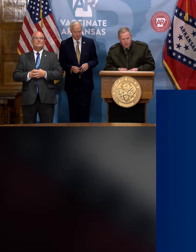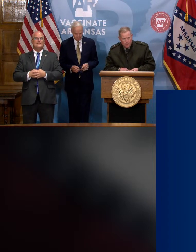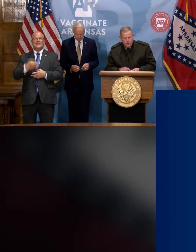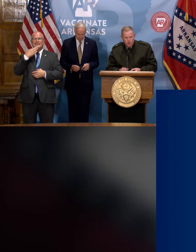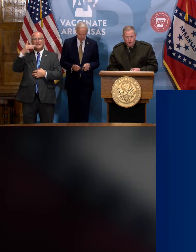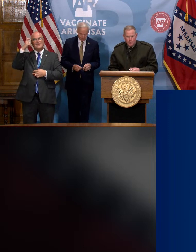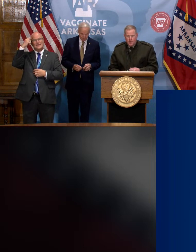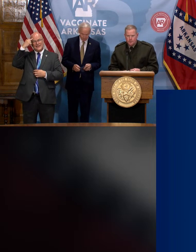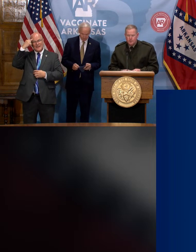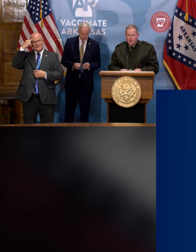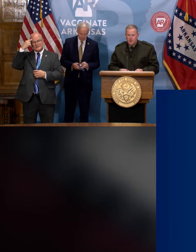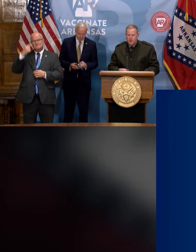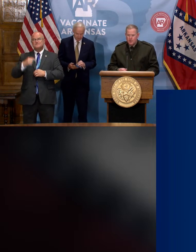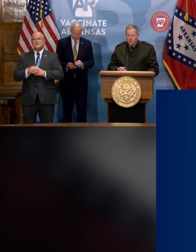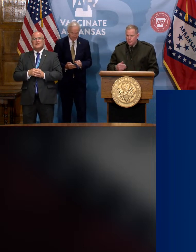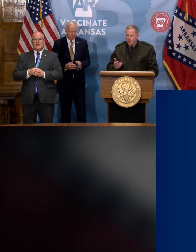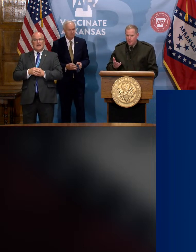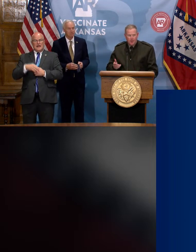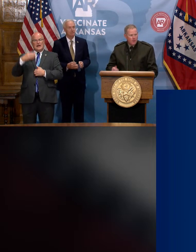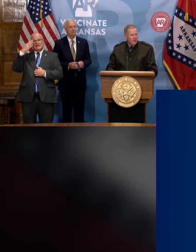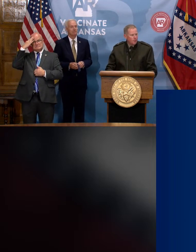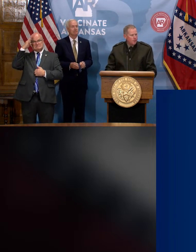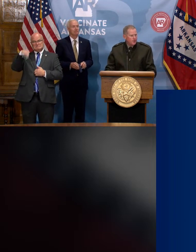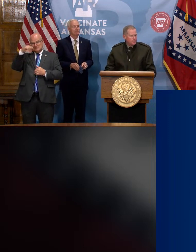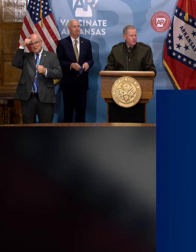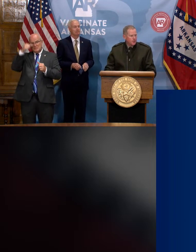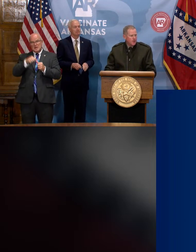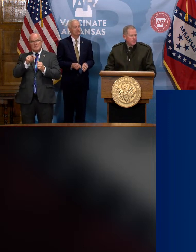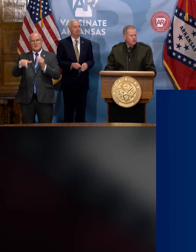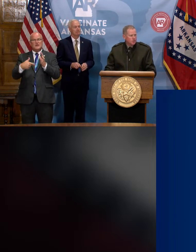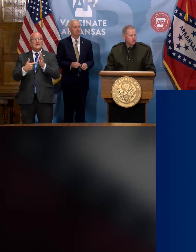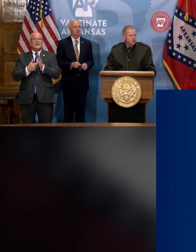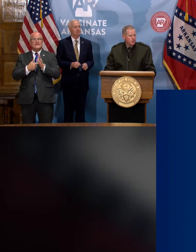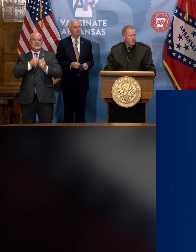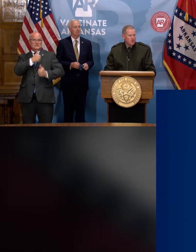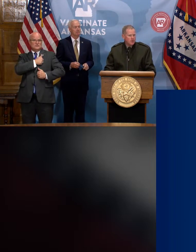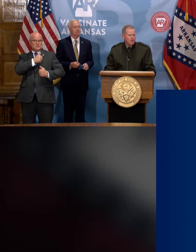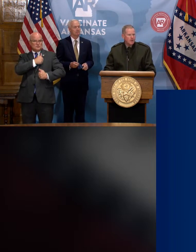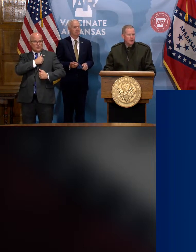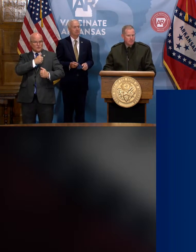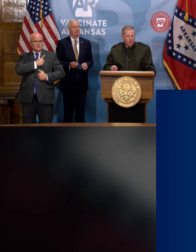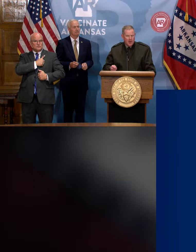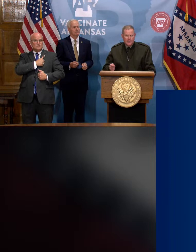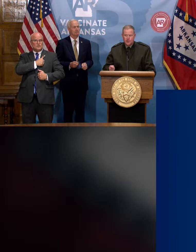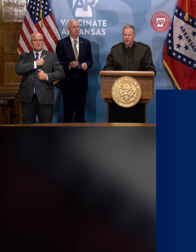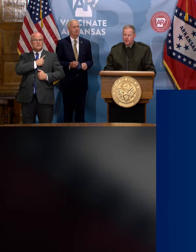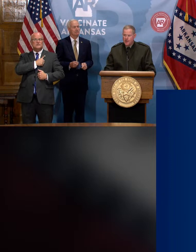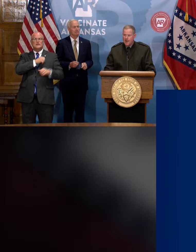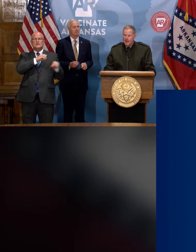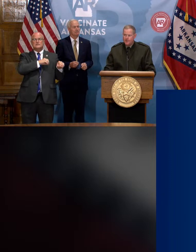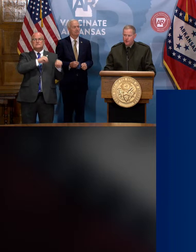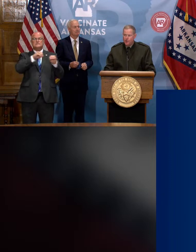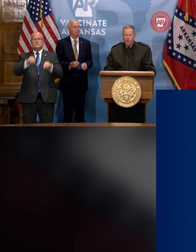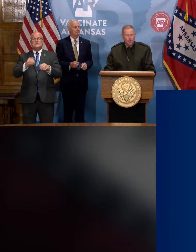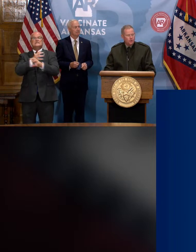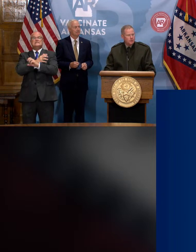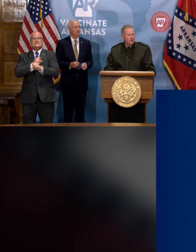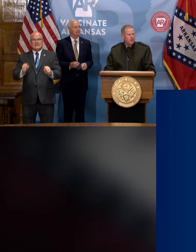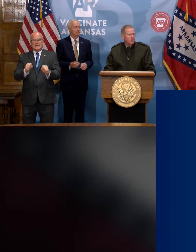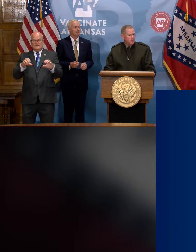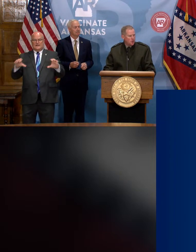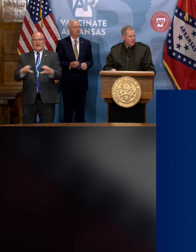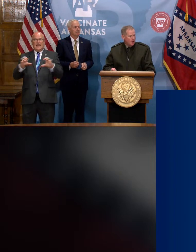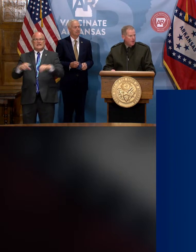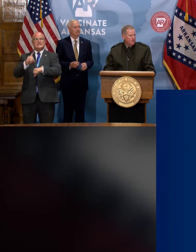Thank you, Governor. And so, as you probably remember, these were the soldiers mobilized under state active duty